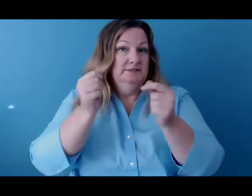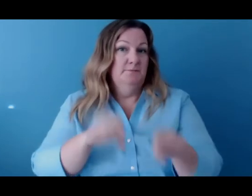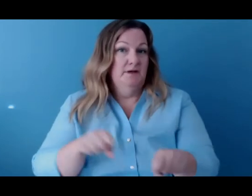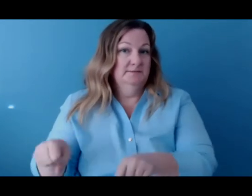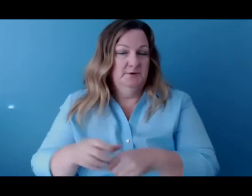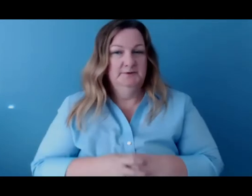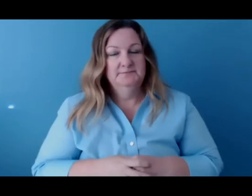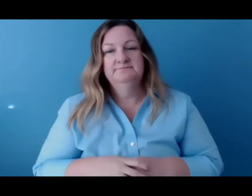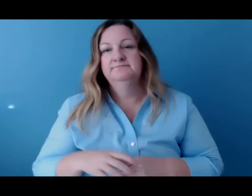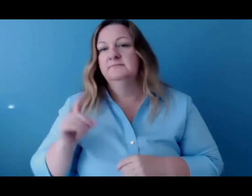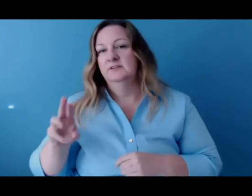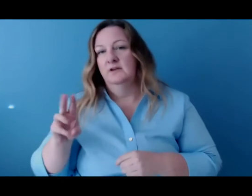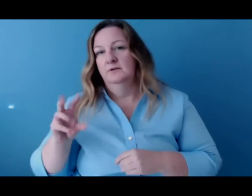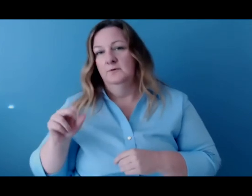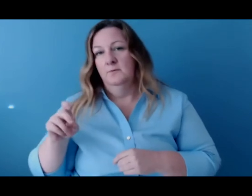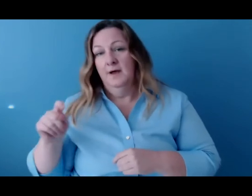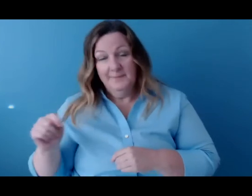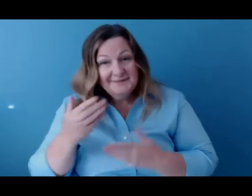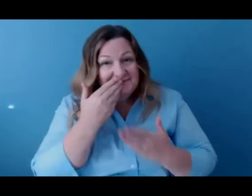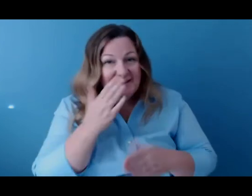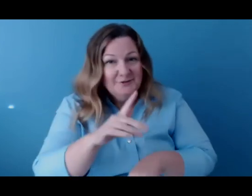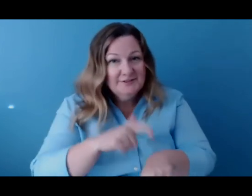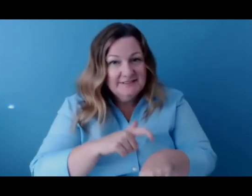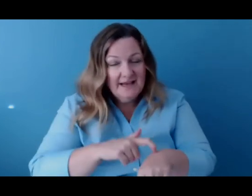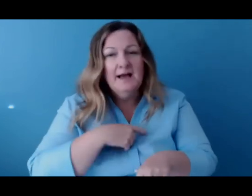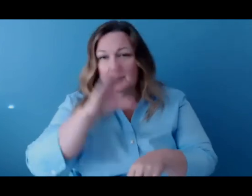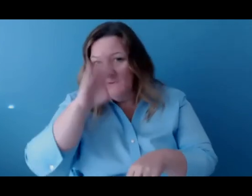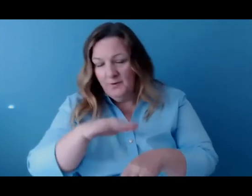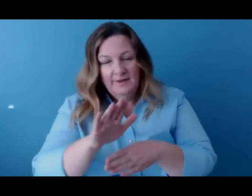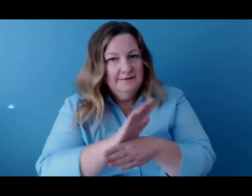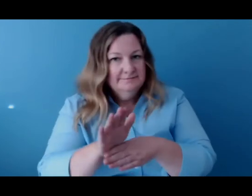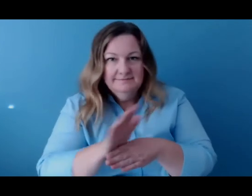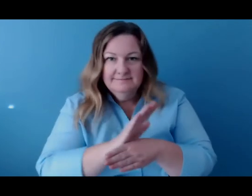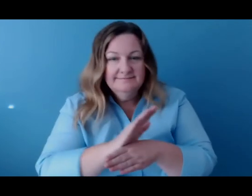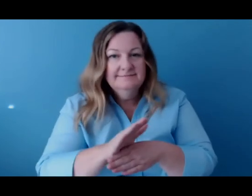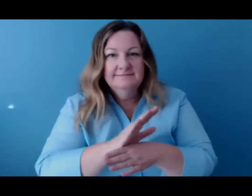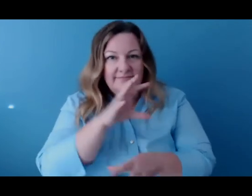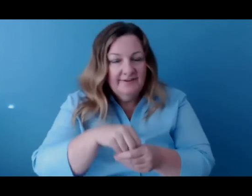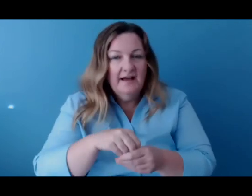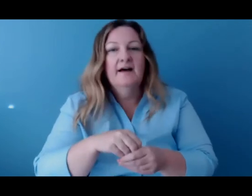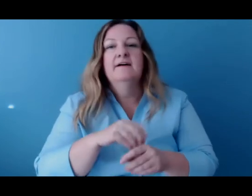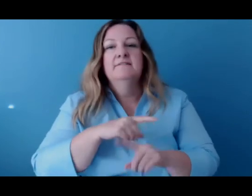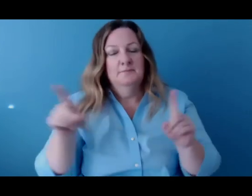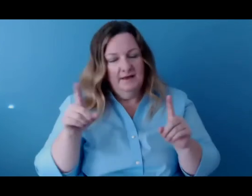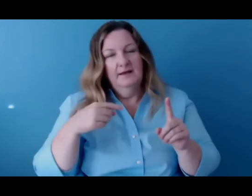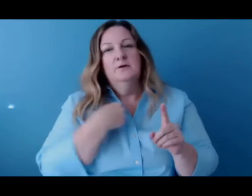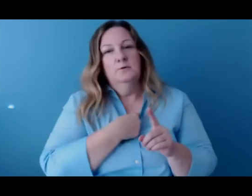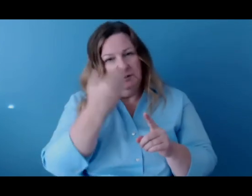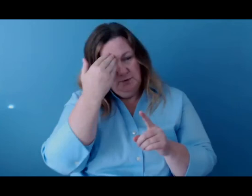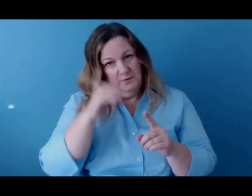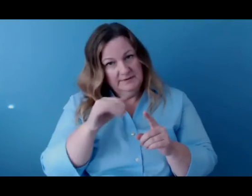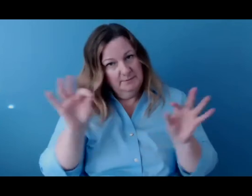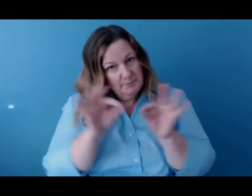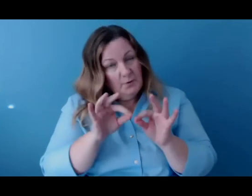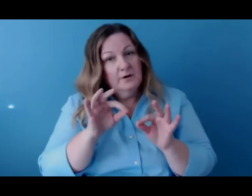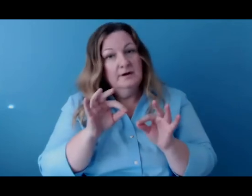appreciate your time today. We know that you're extraordinarily busy, but you know, again, as Sachin pointed out, this is an important population with